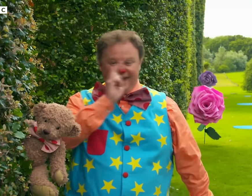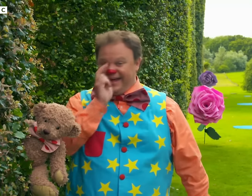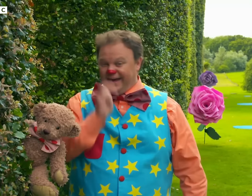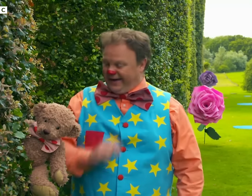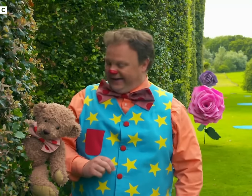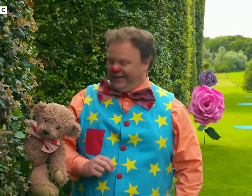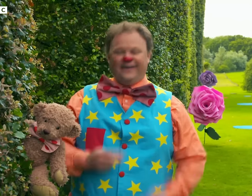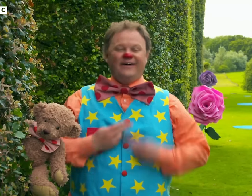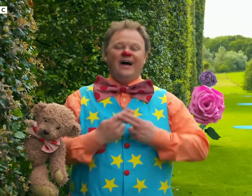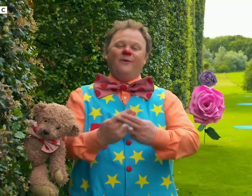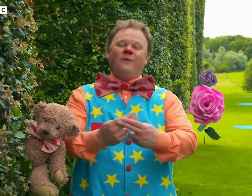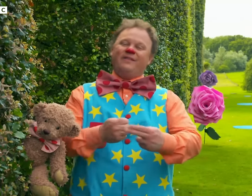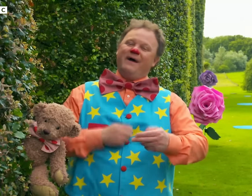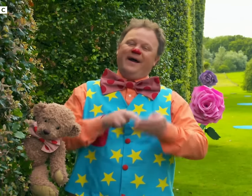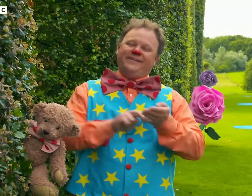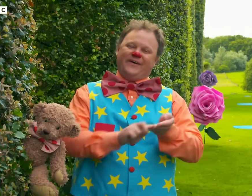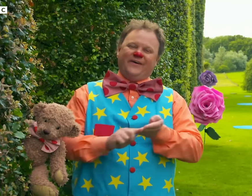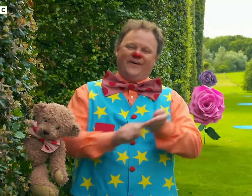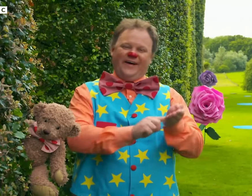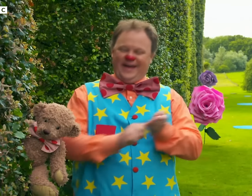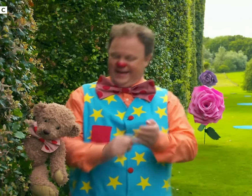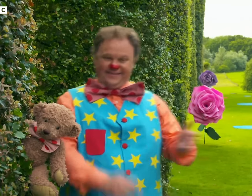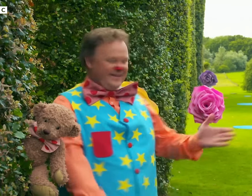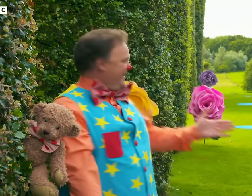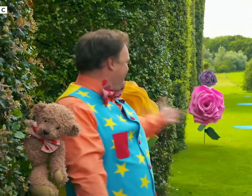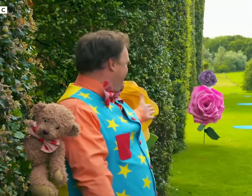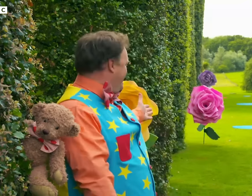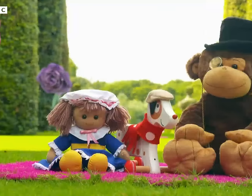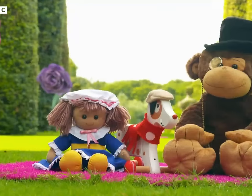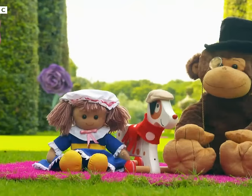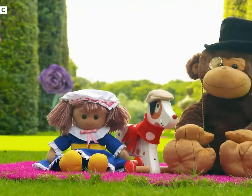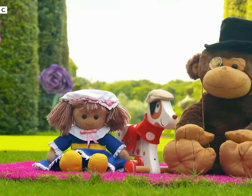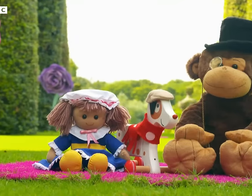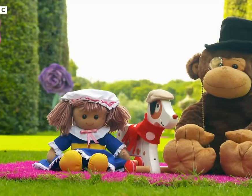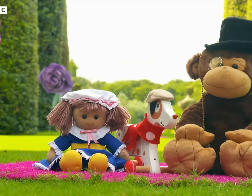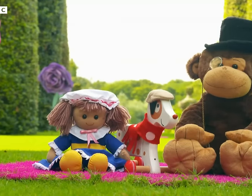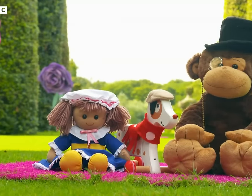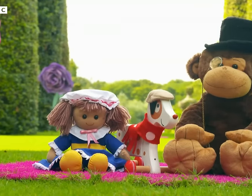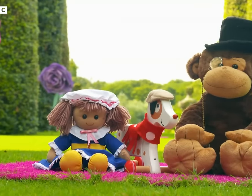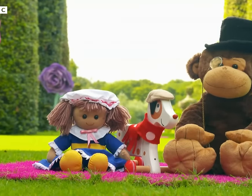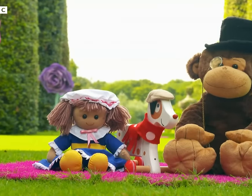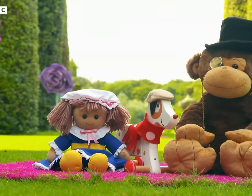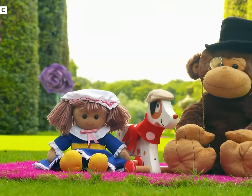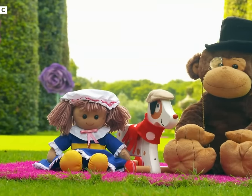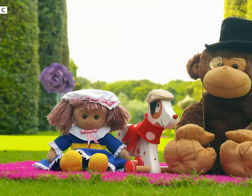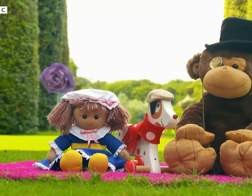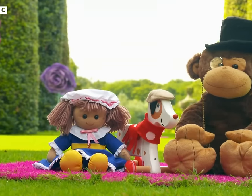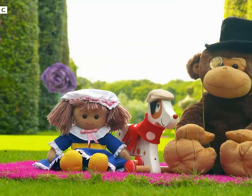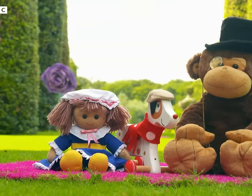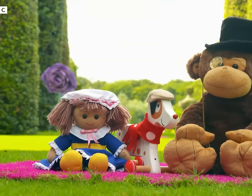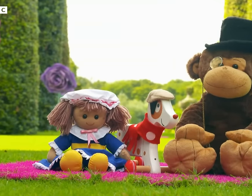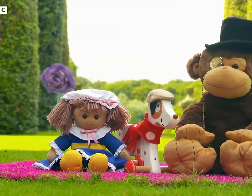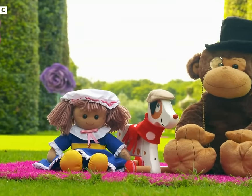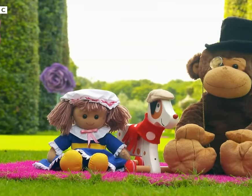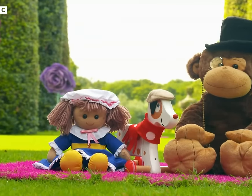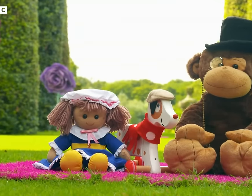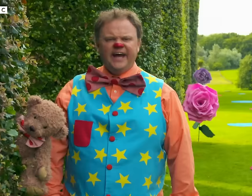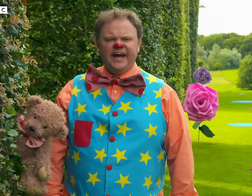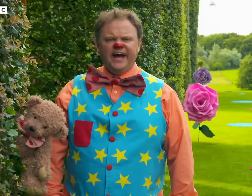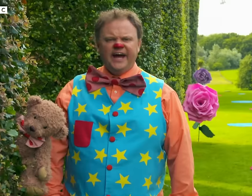seek. Oh, with my toys. Ta-da! Mr. Tumble, please can we play hide and seek with you